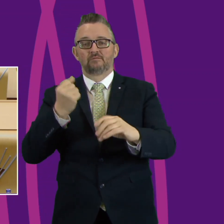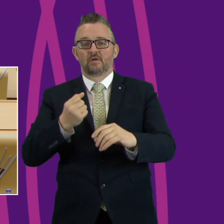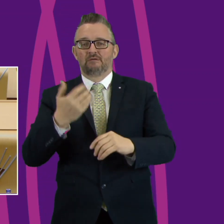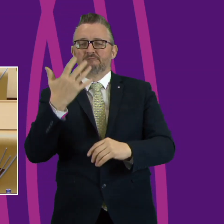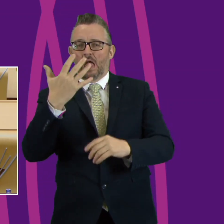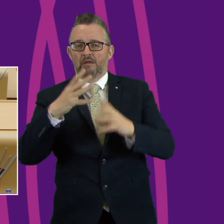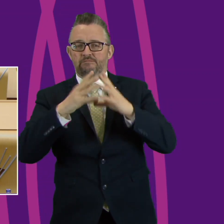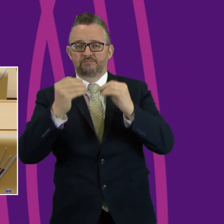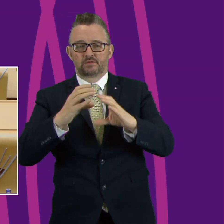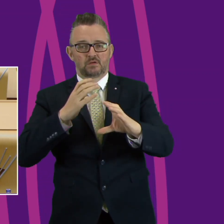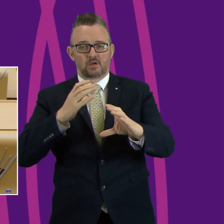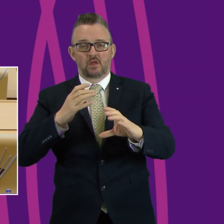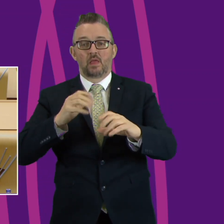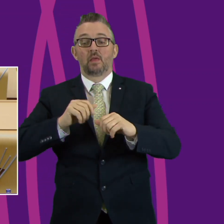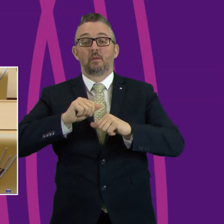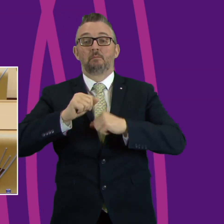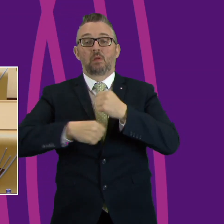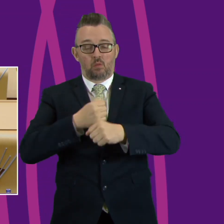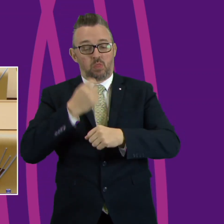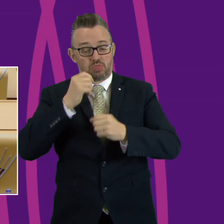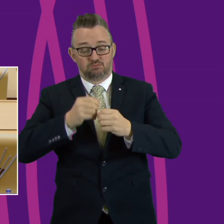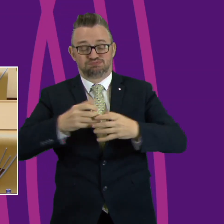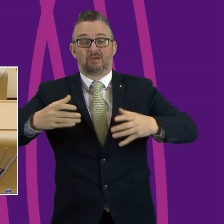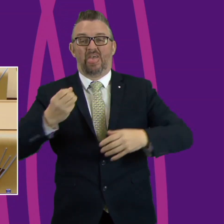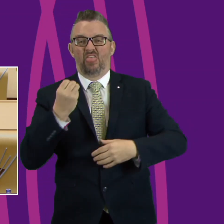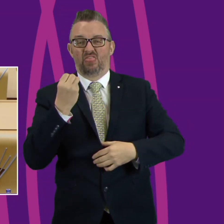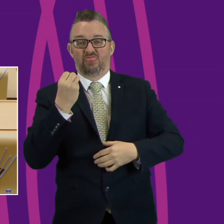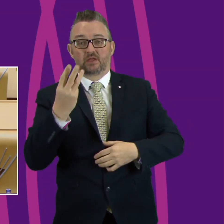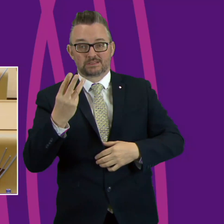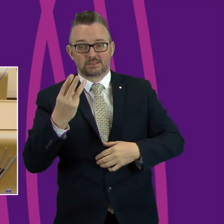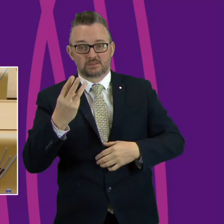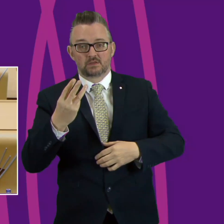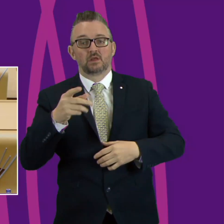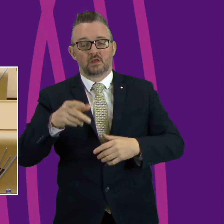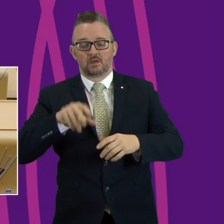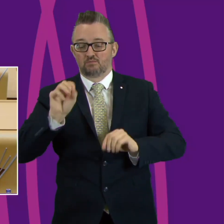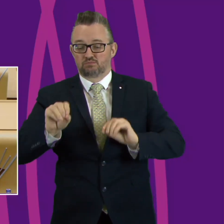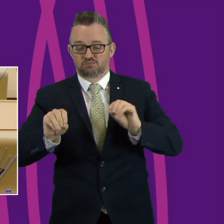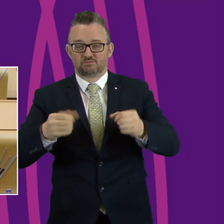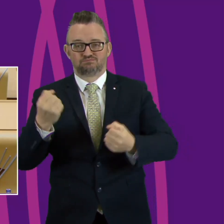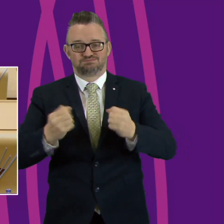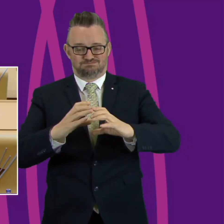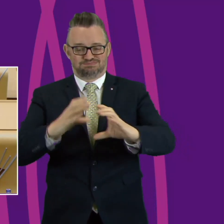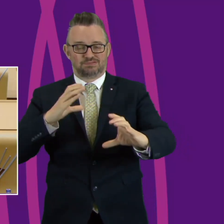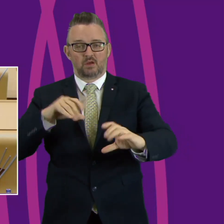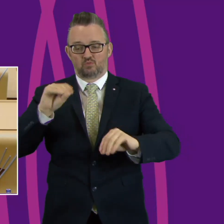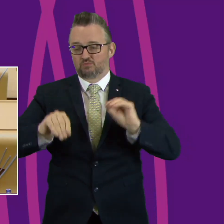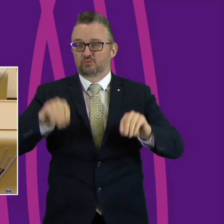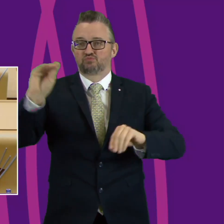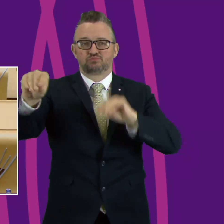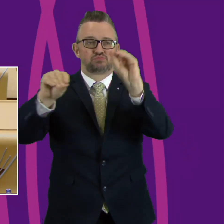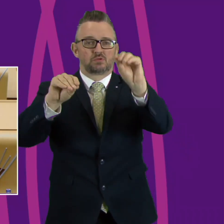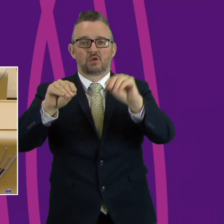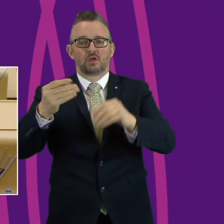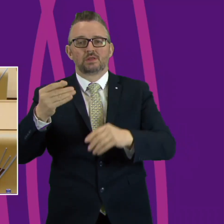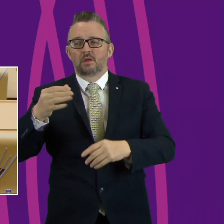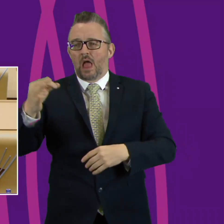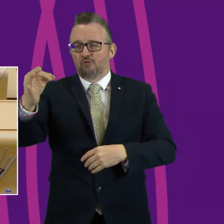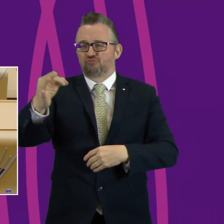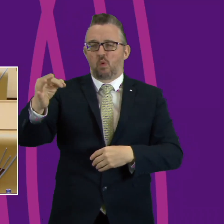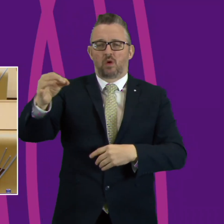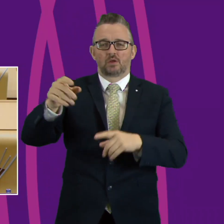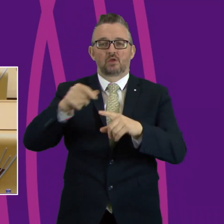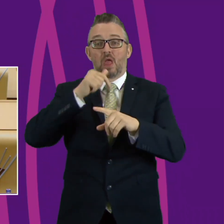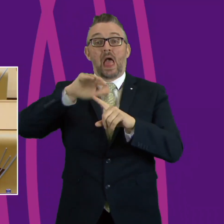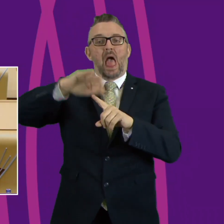week, scaling up to 13. They are being particularly deployed in those more remote areas, not only